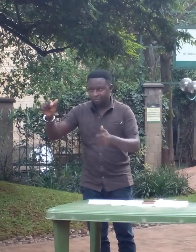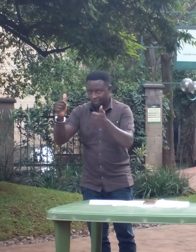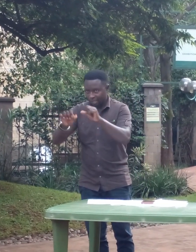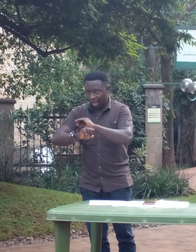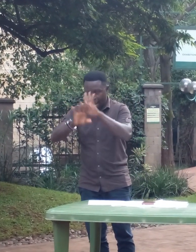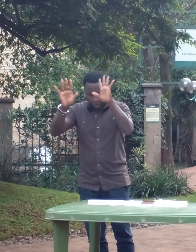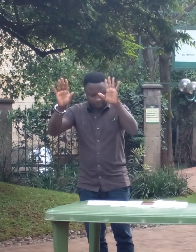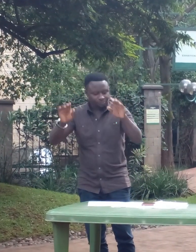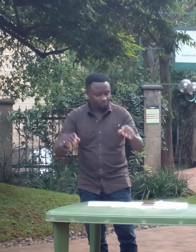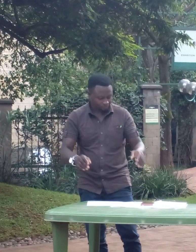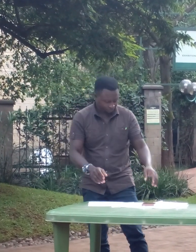yours.